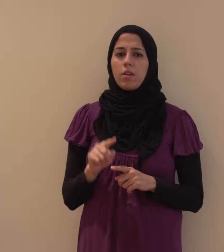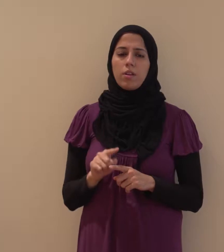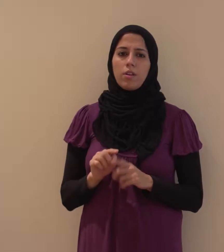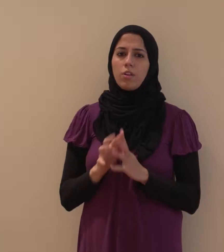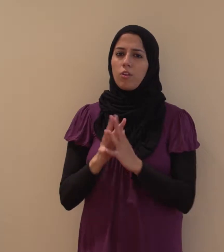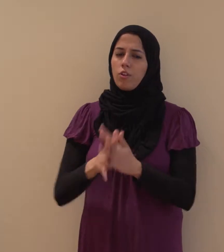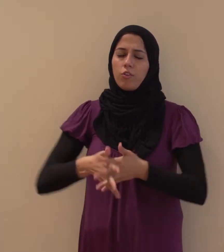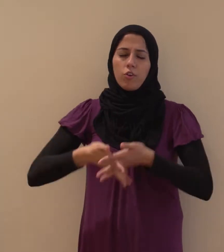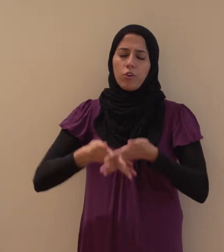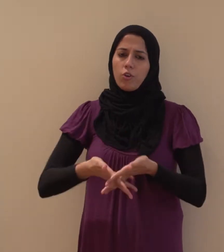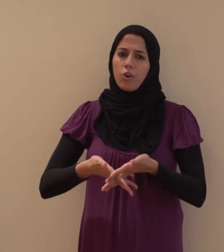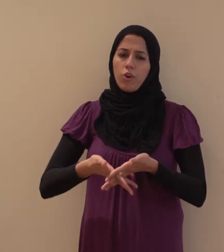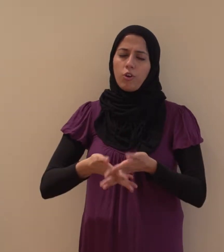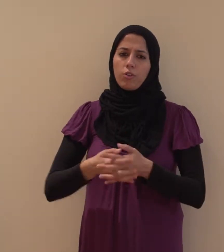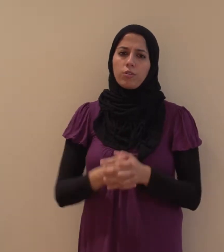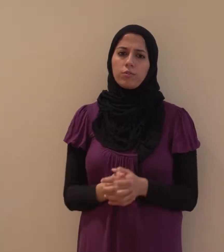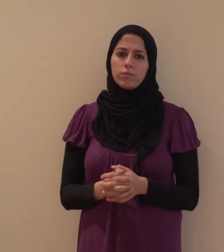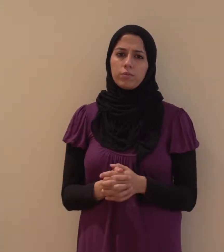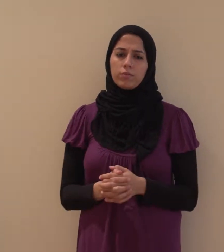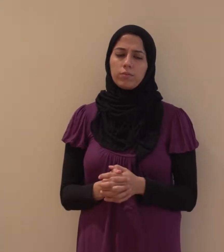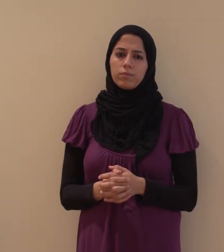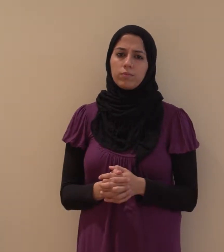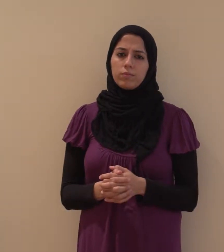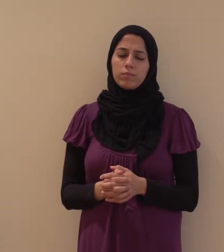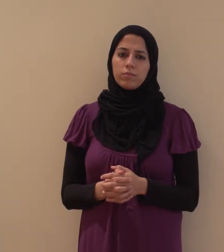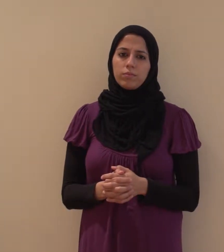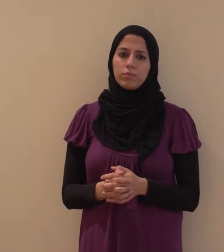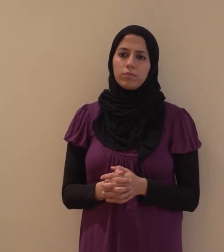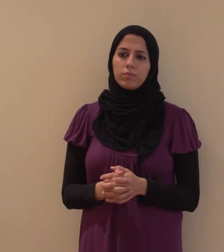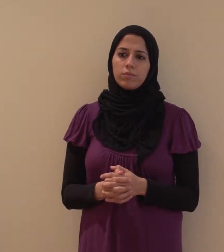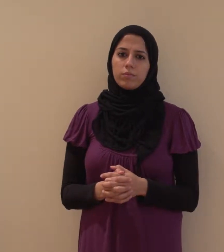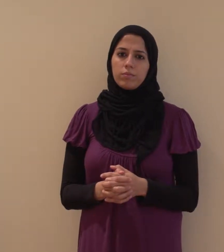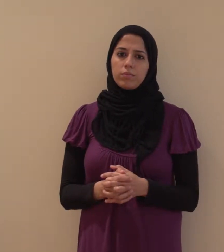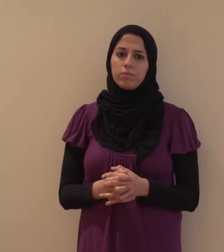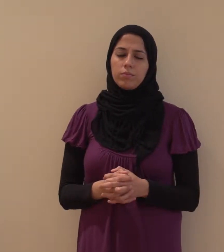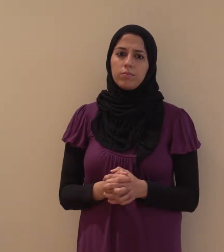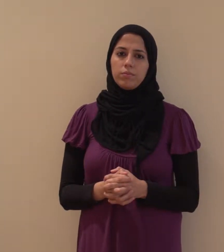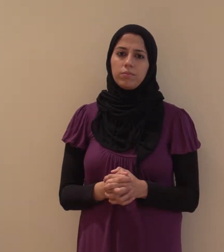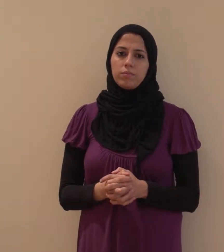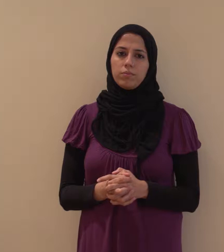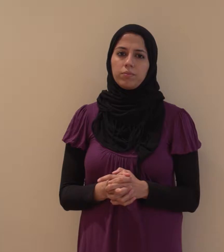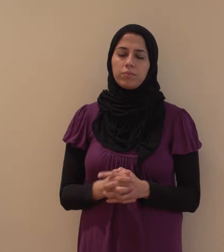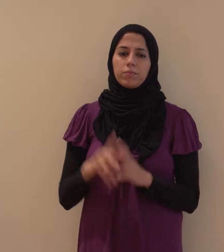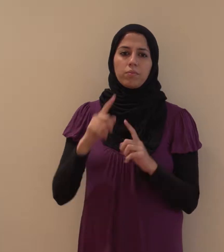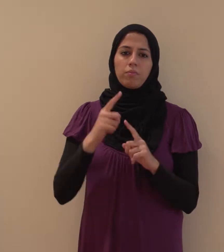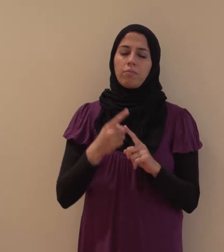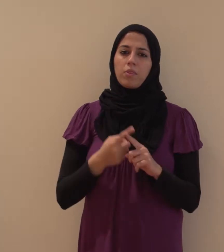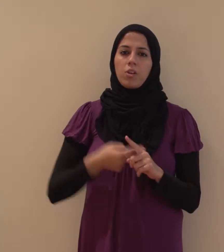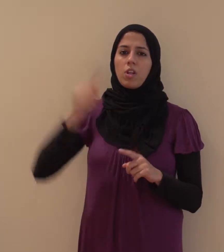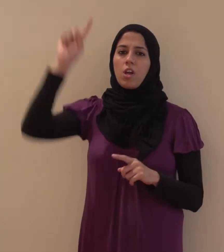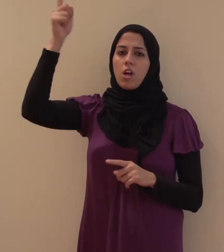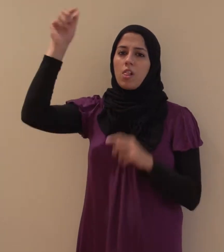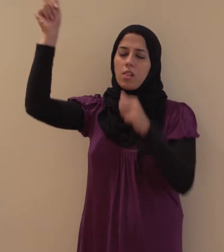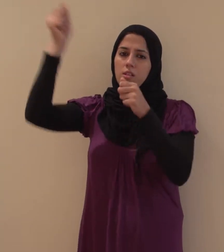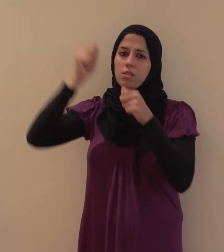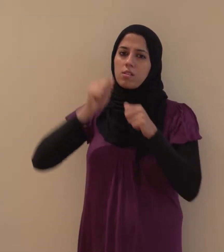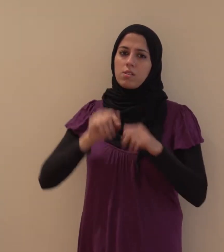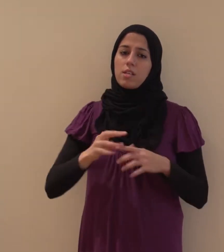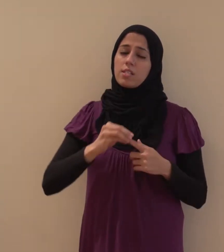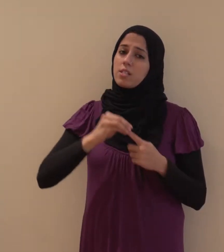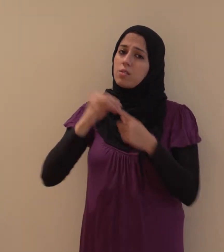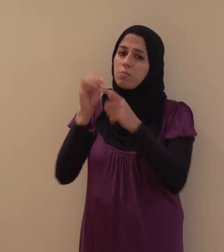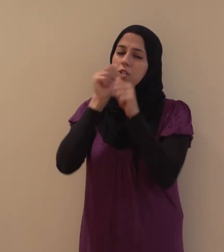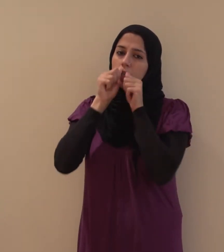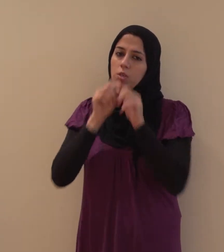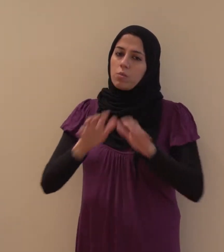month where Allah subhanahu wa ta'ala sends His special blessings to those people who